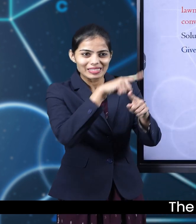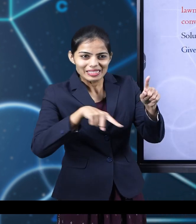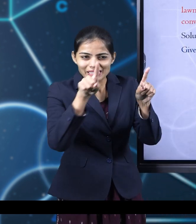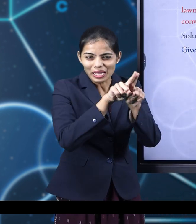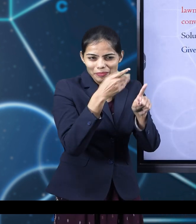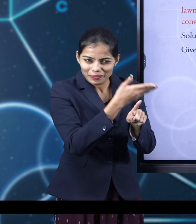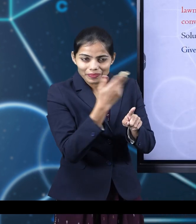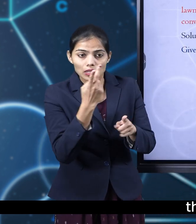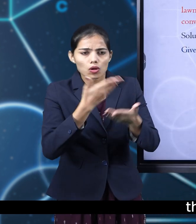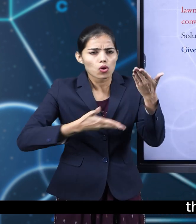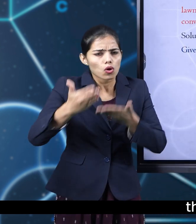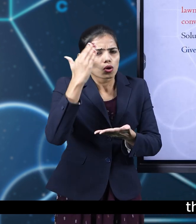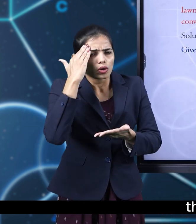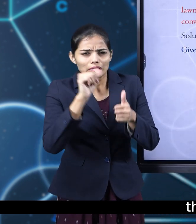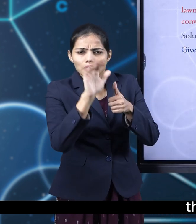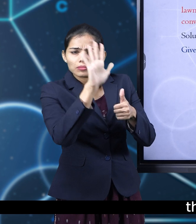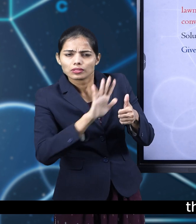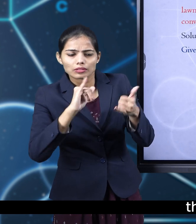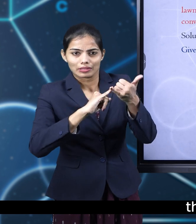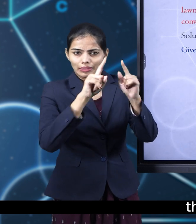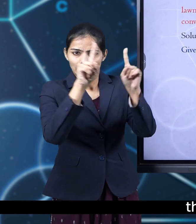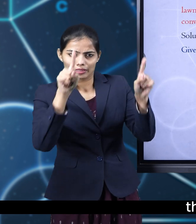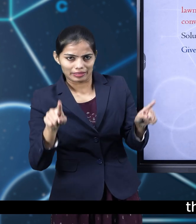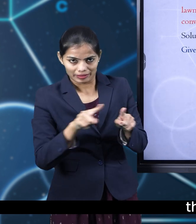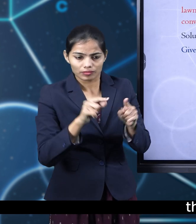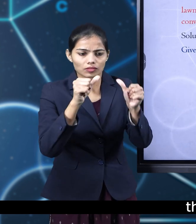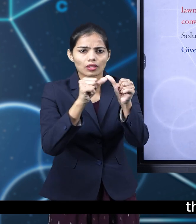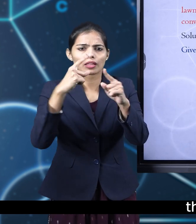We know that the area of a square is equal to A into A.